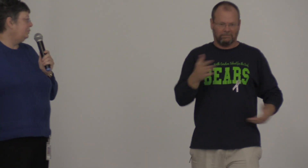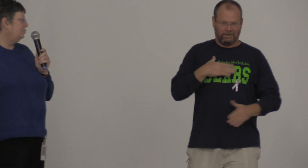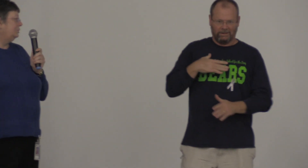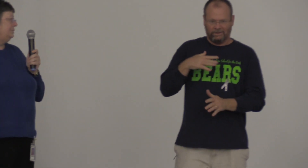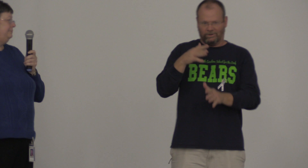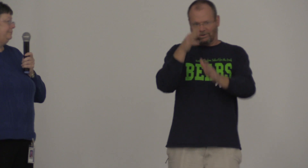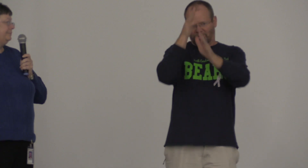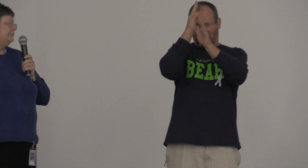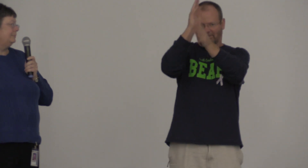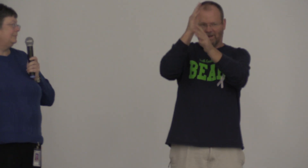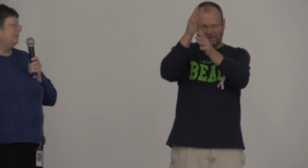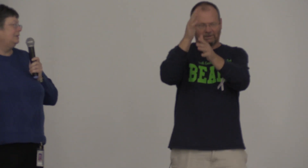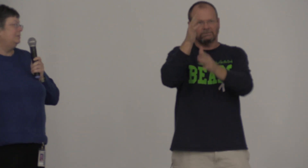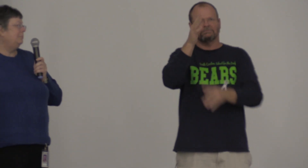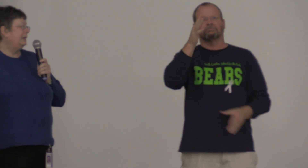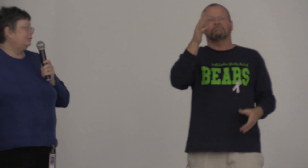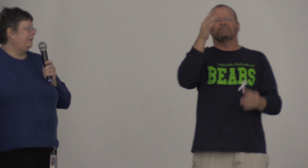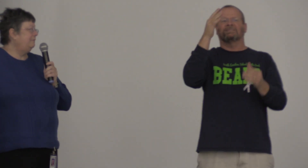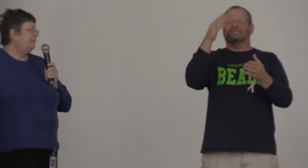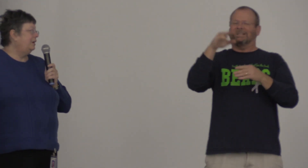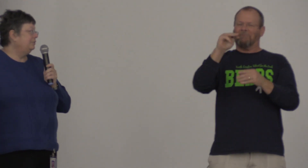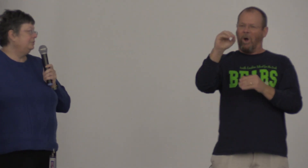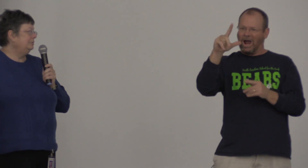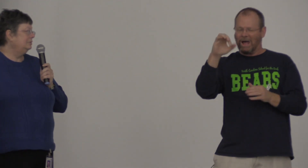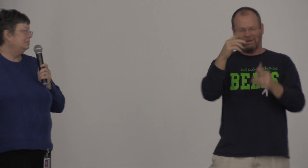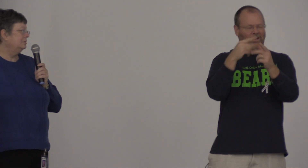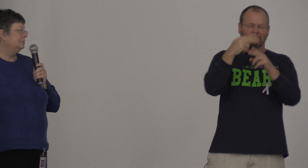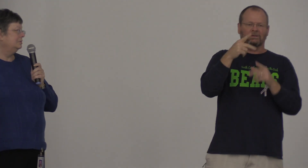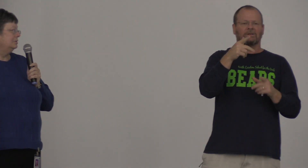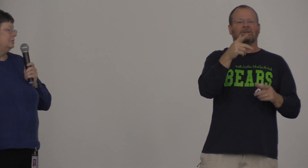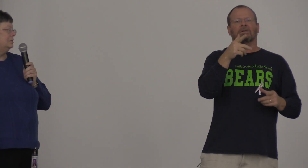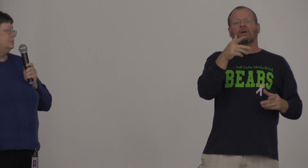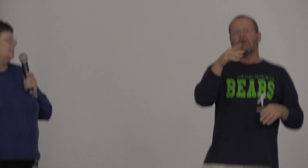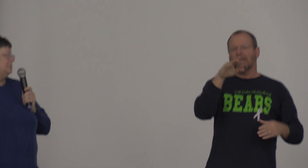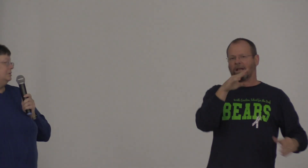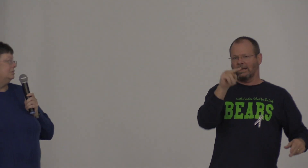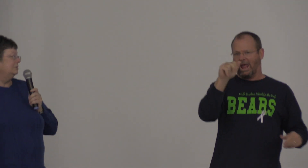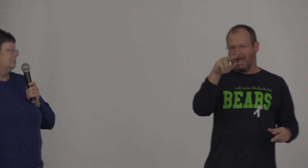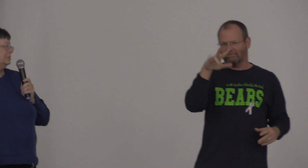Hello, everyone. My grandfather,